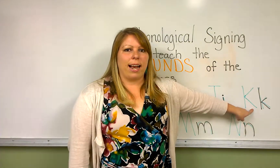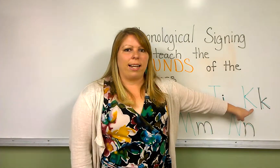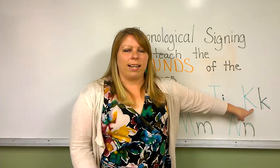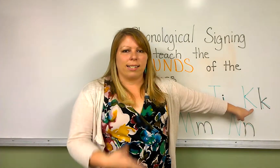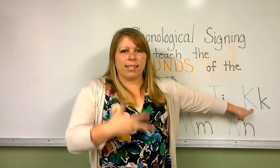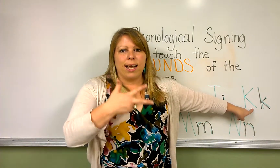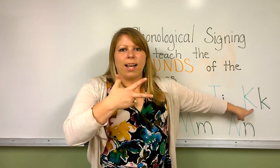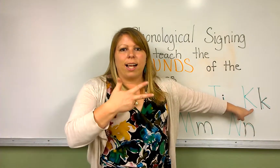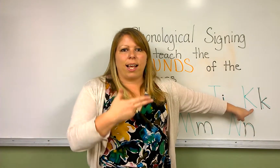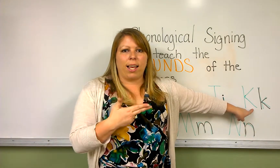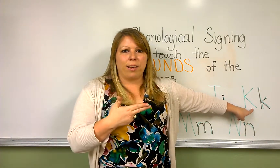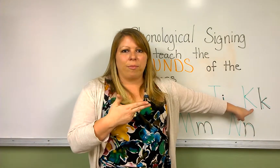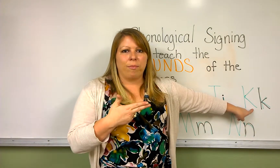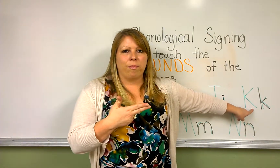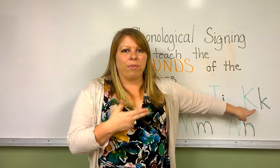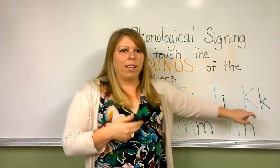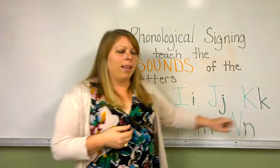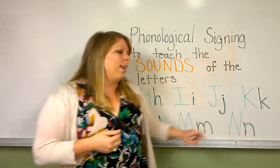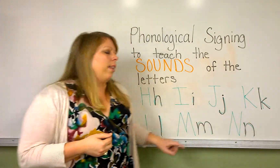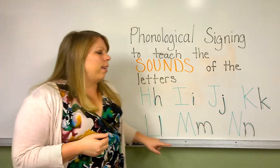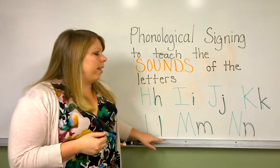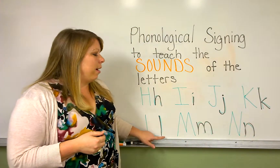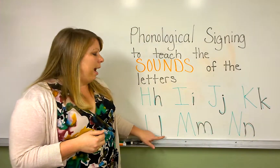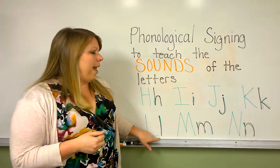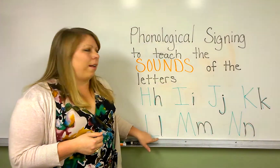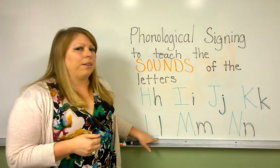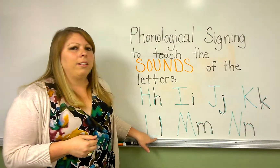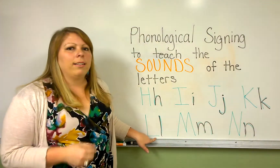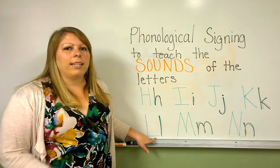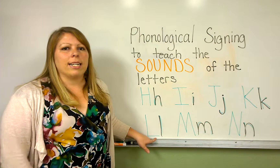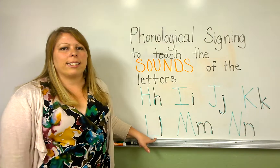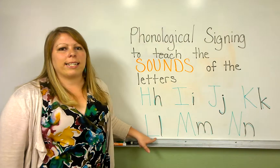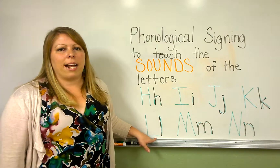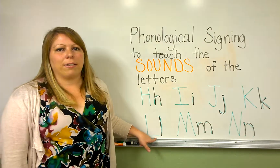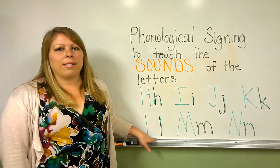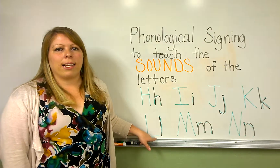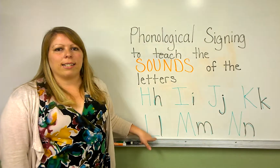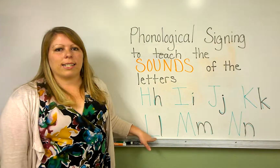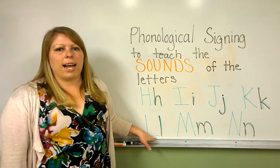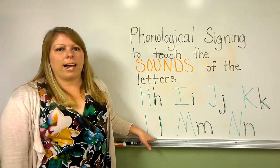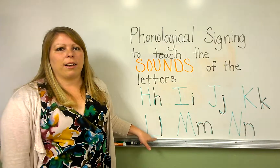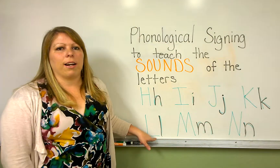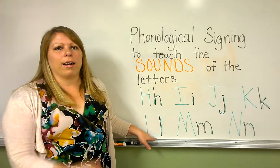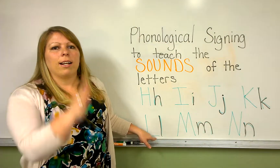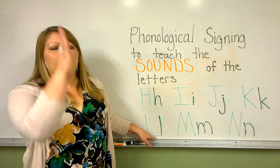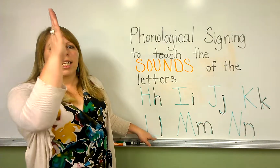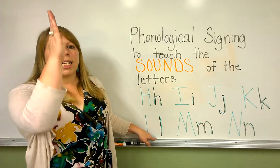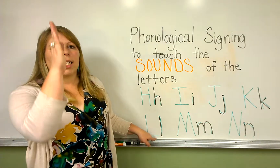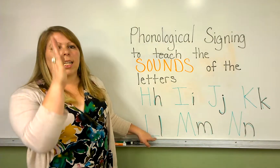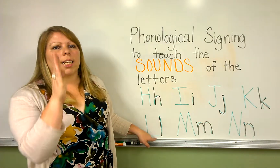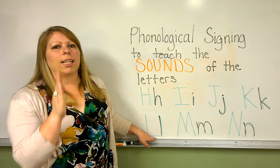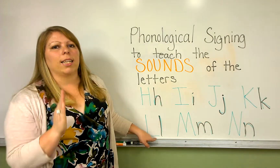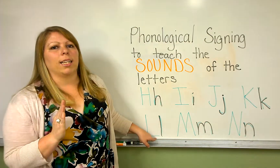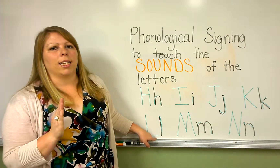sign is K. The letter L. Its sounds and sign are